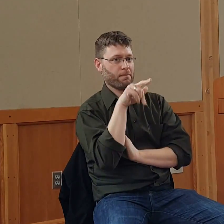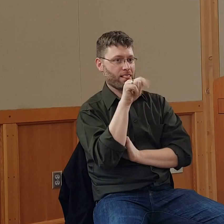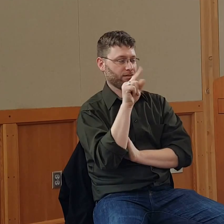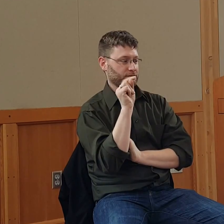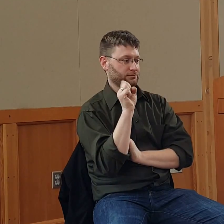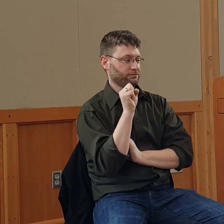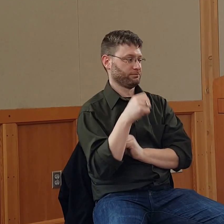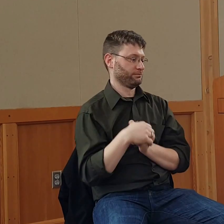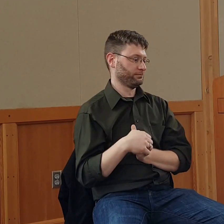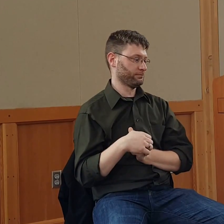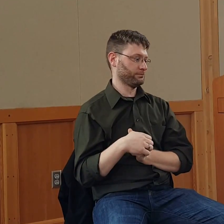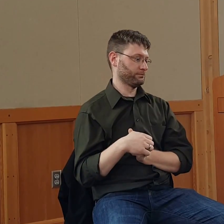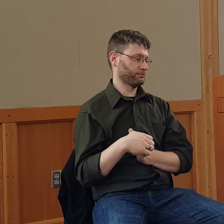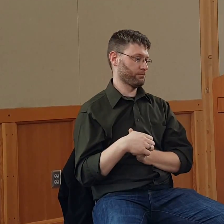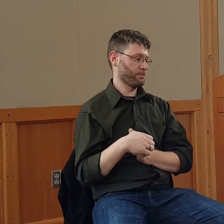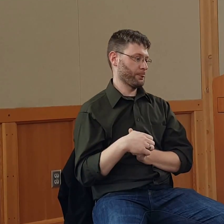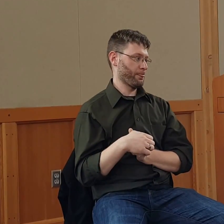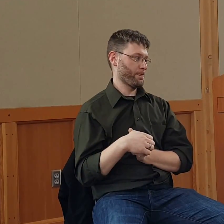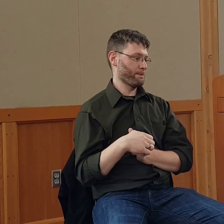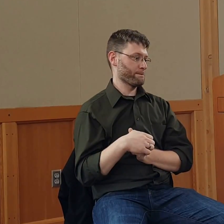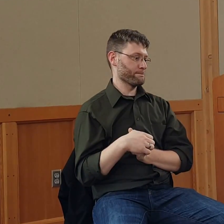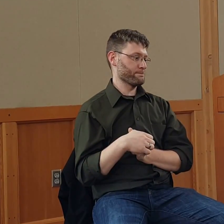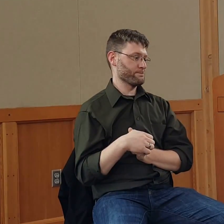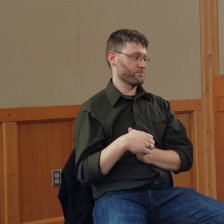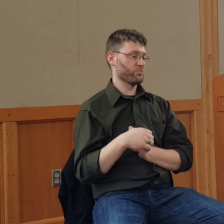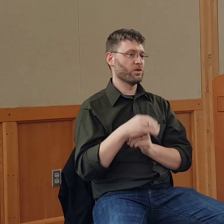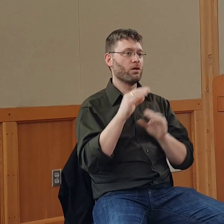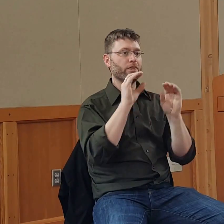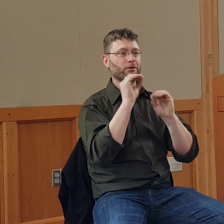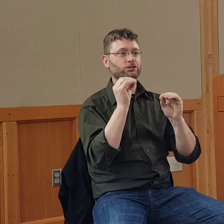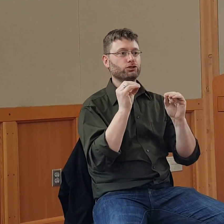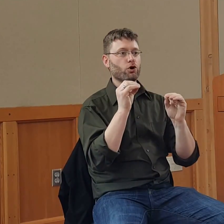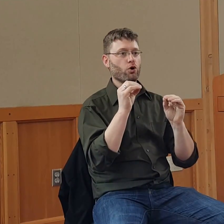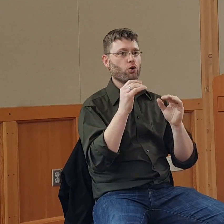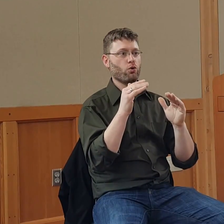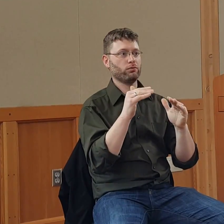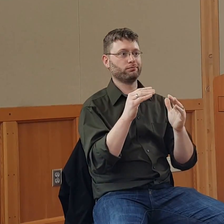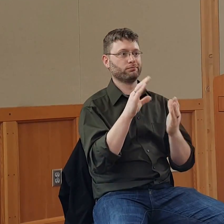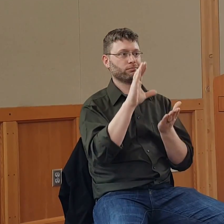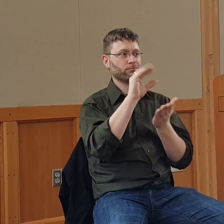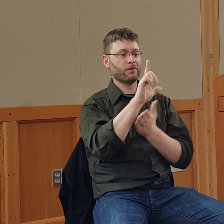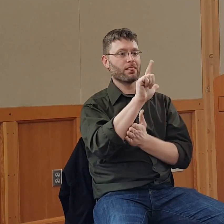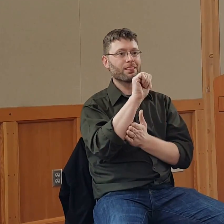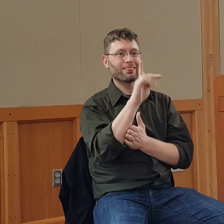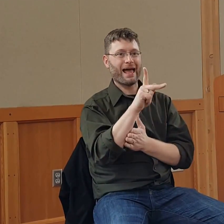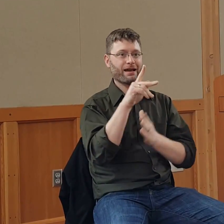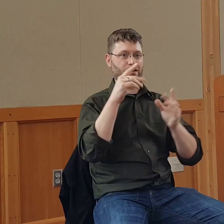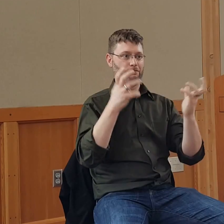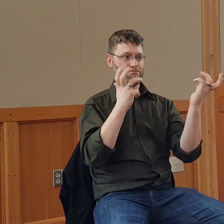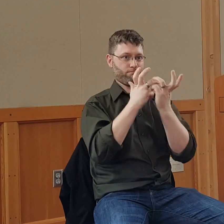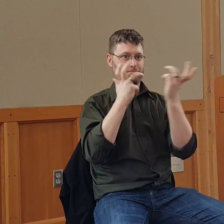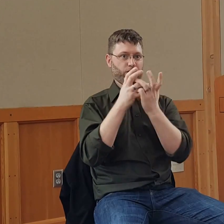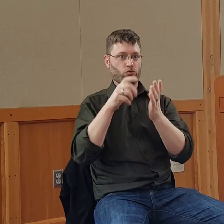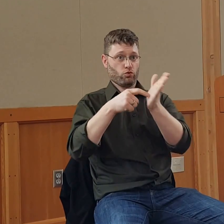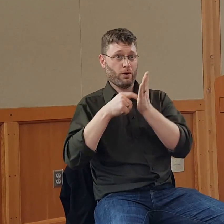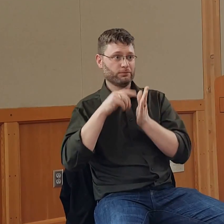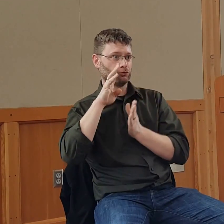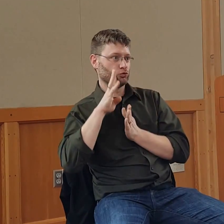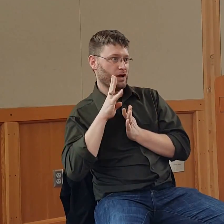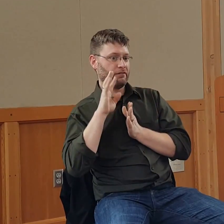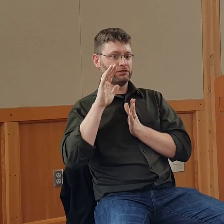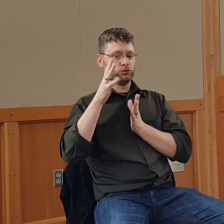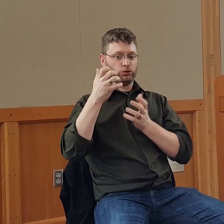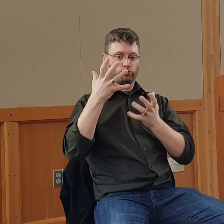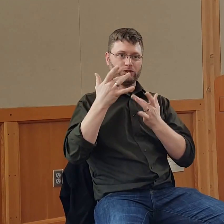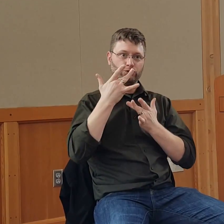this now. So there's no lack of meeting those needs for the texture and familiarity and fat and salt and flavor, right? And it does change